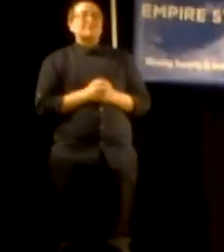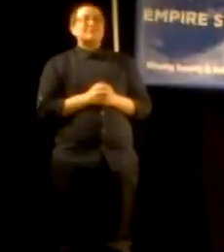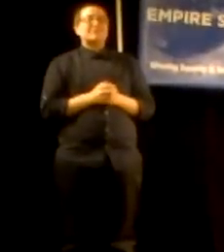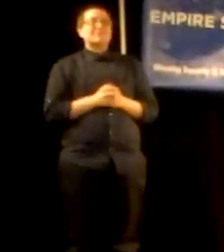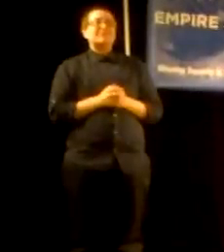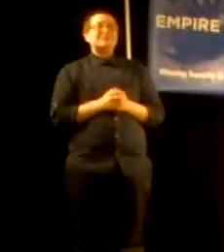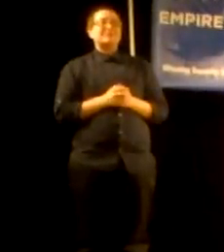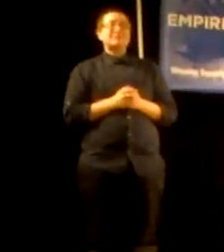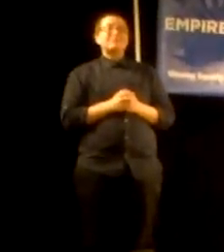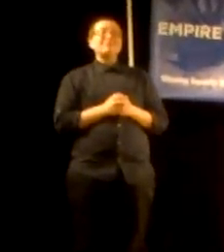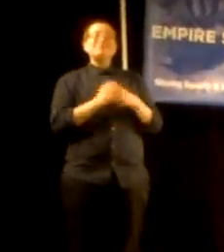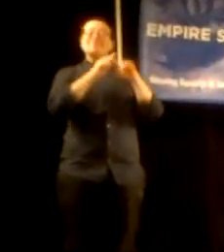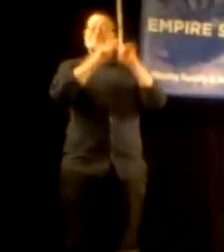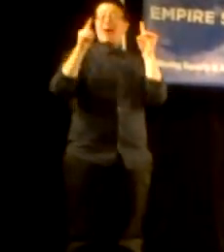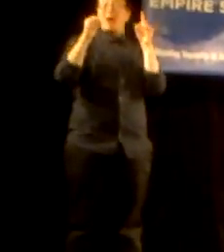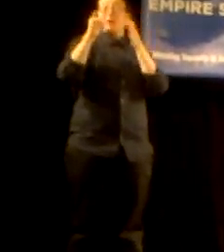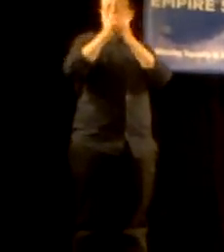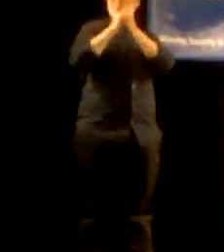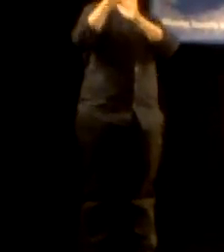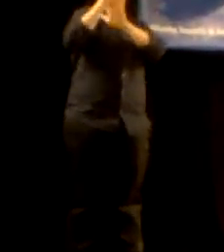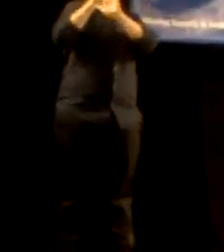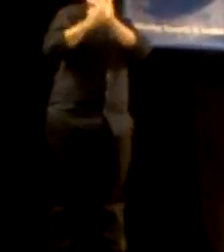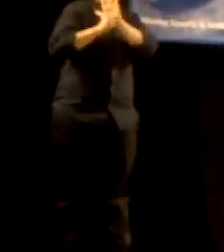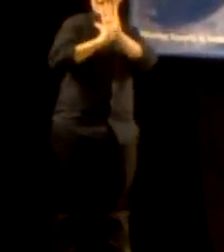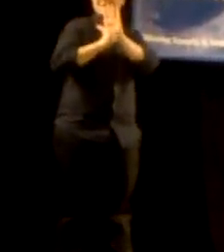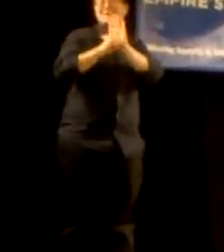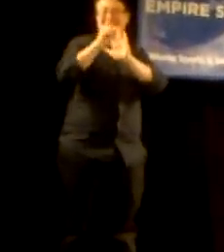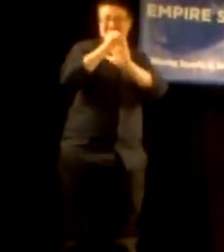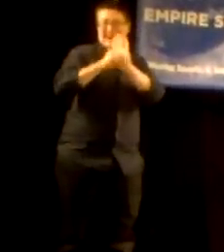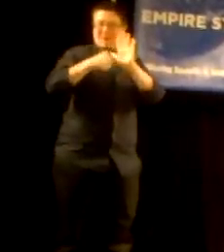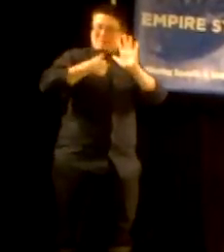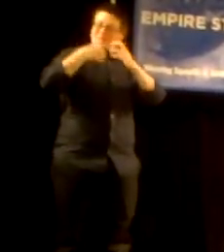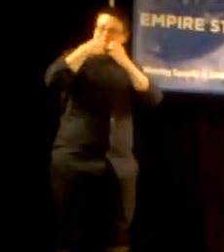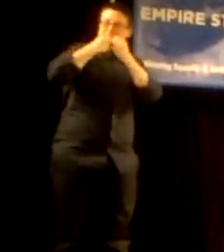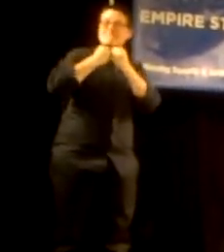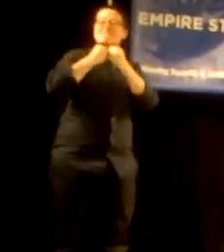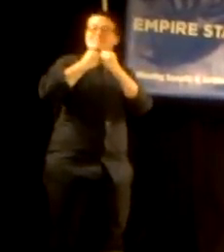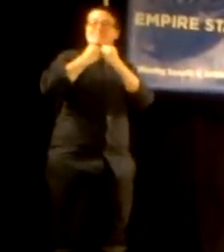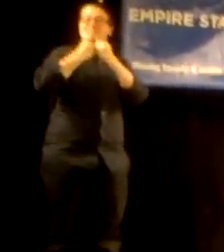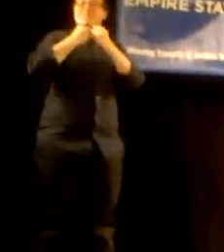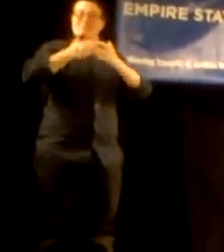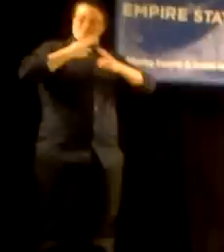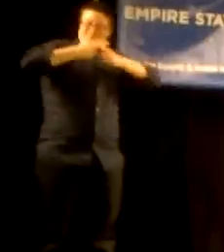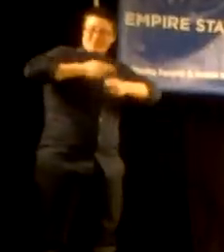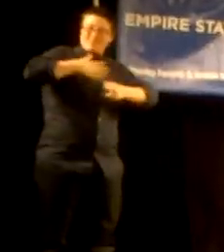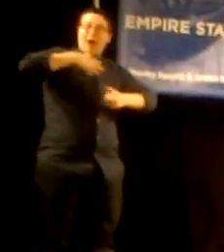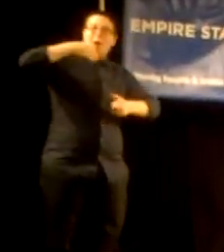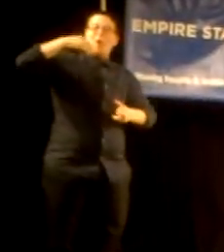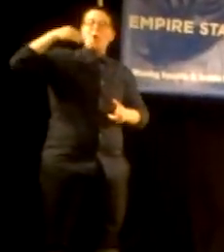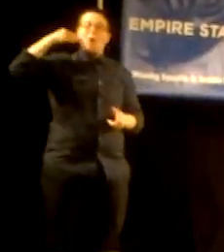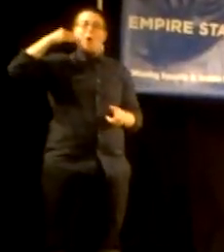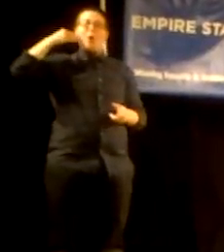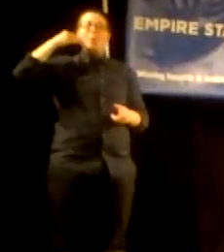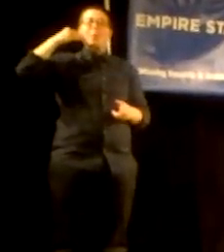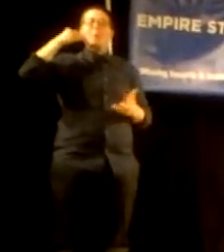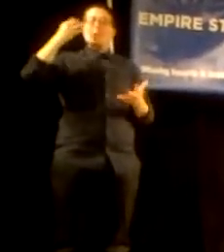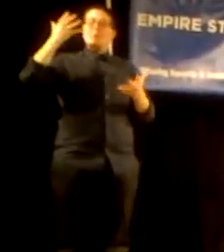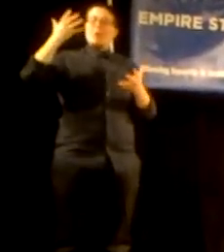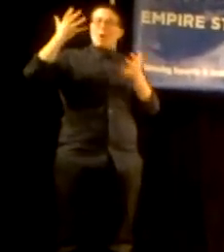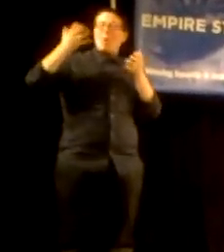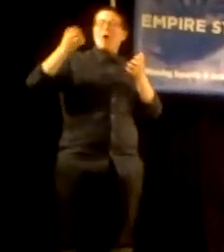Yet, New York State, a state that I love and call home, and have always believed should be at the